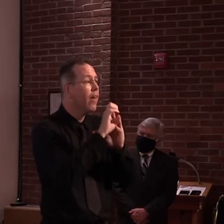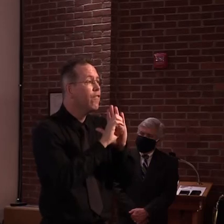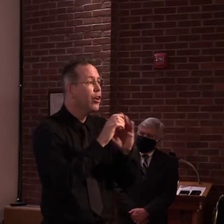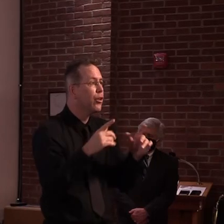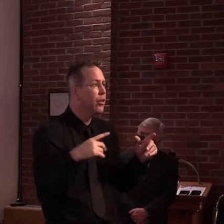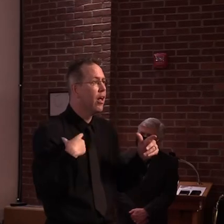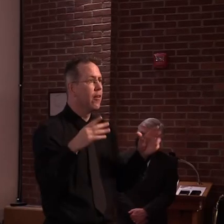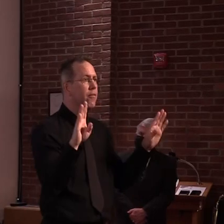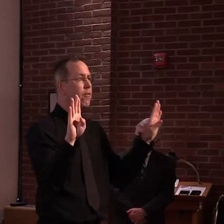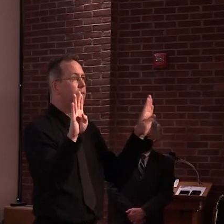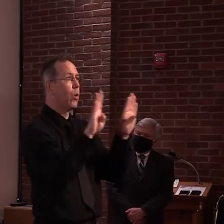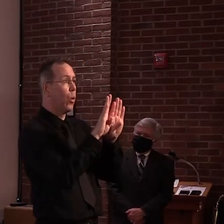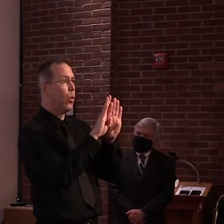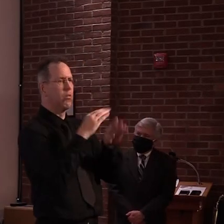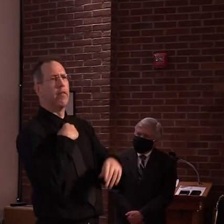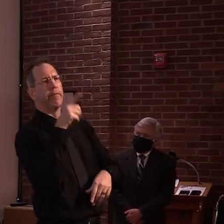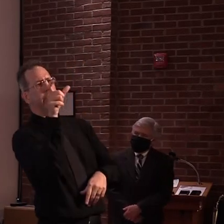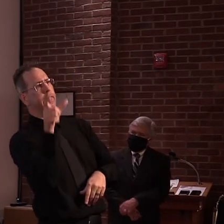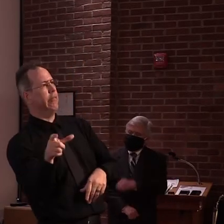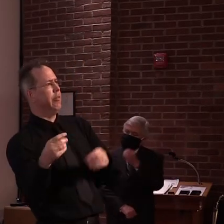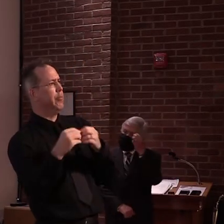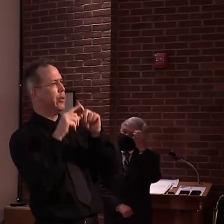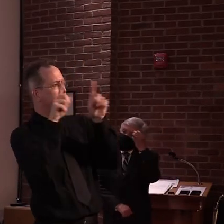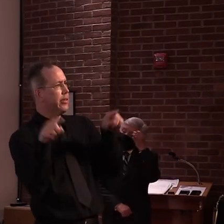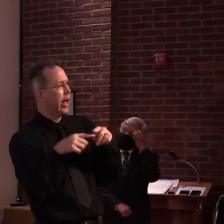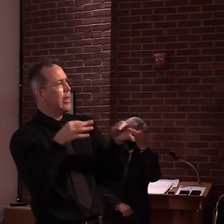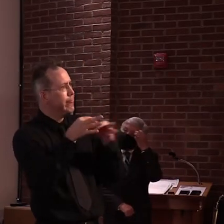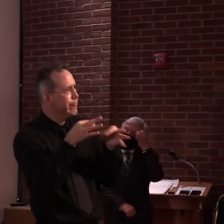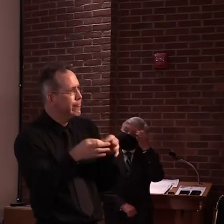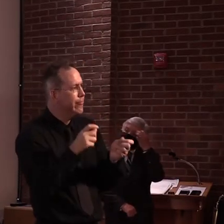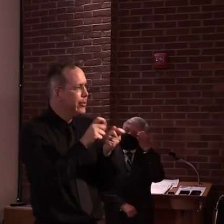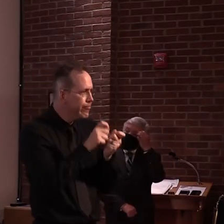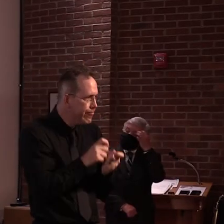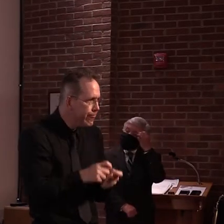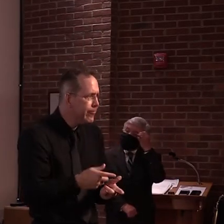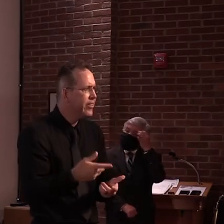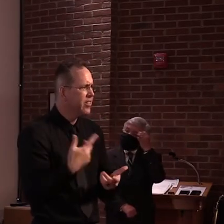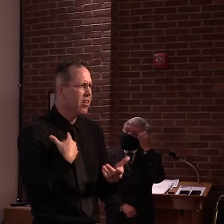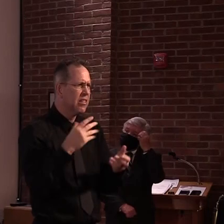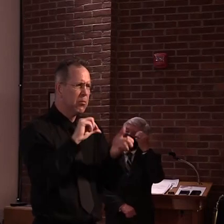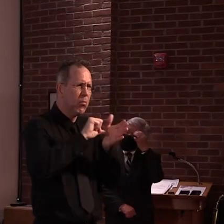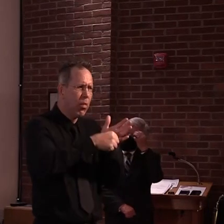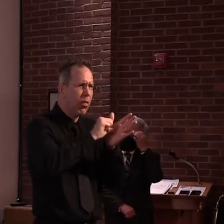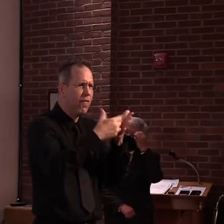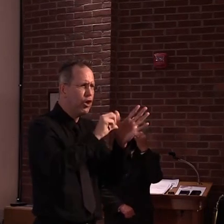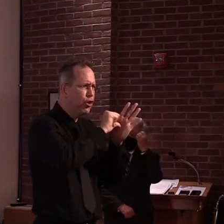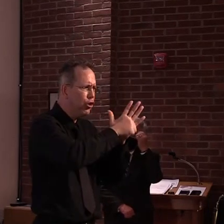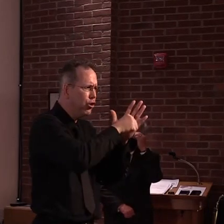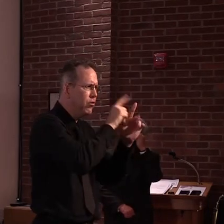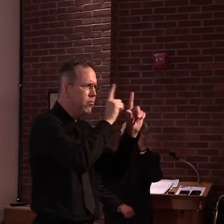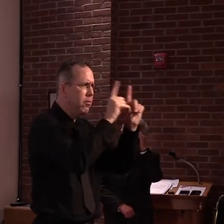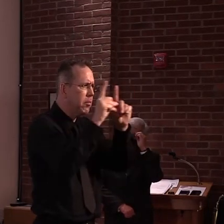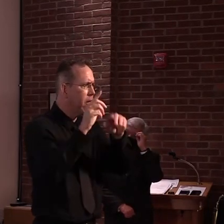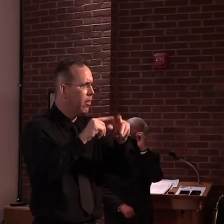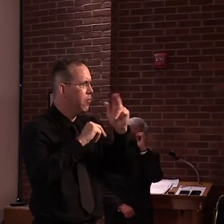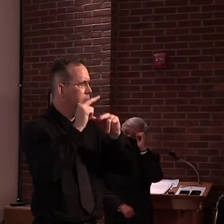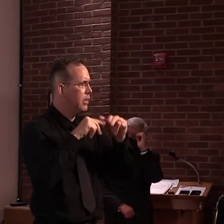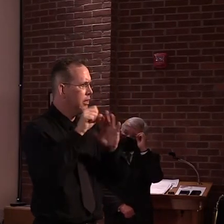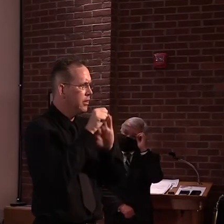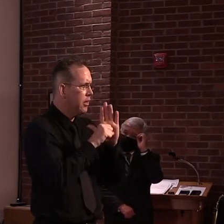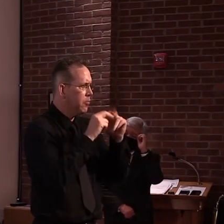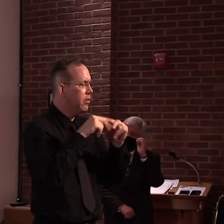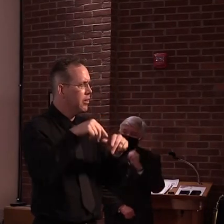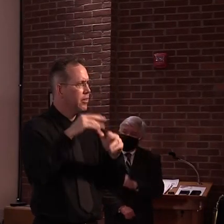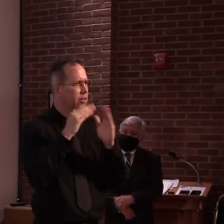signs saying the same thing. So that's a state office building, and clearly employees of the